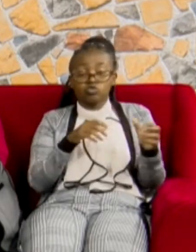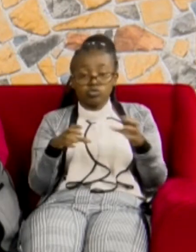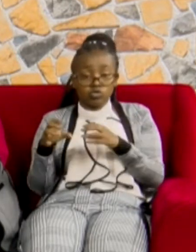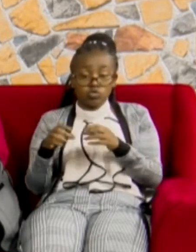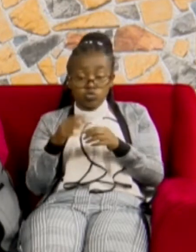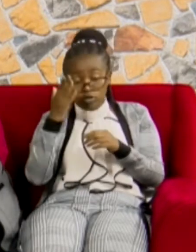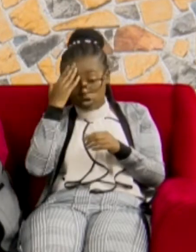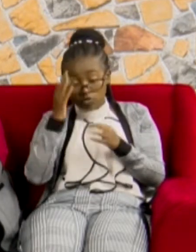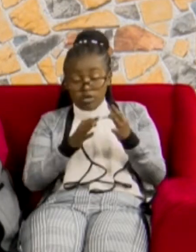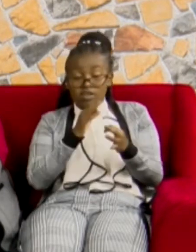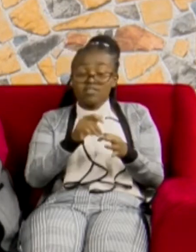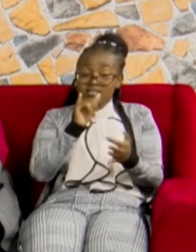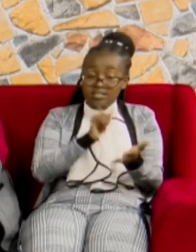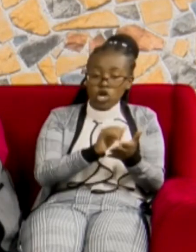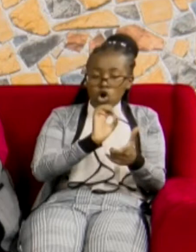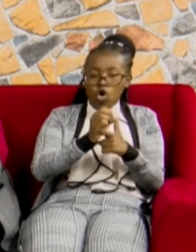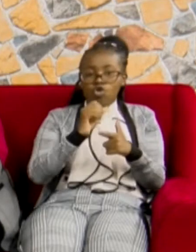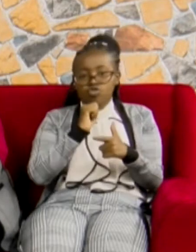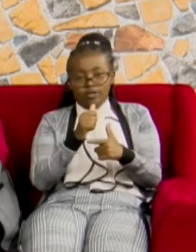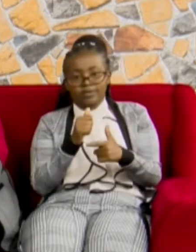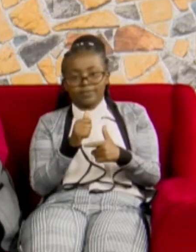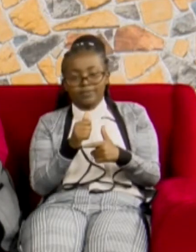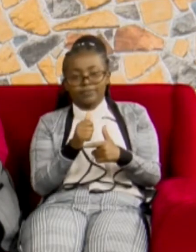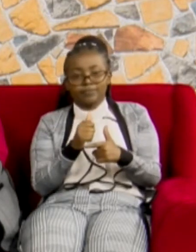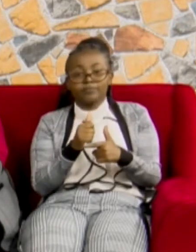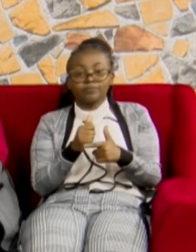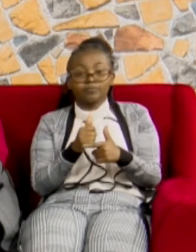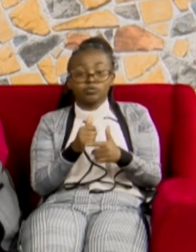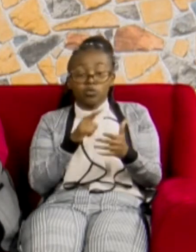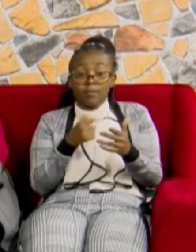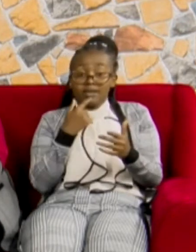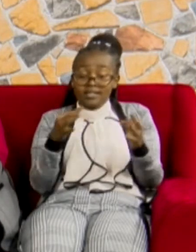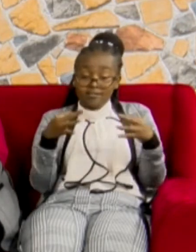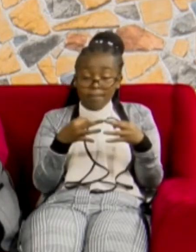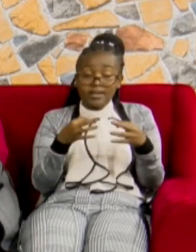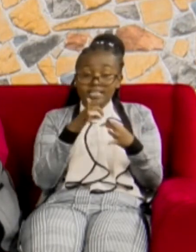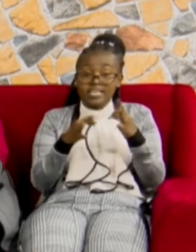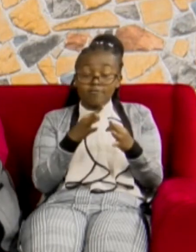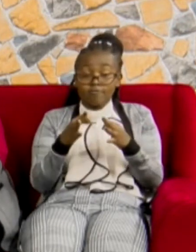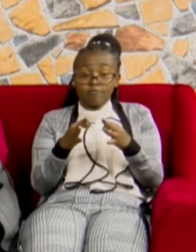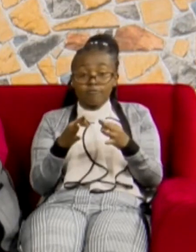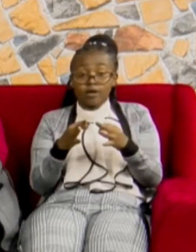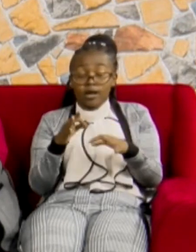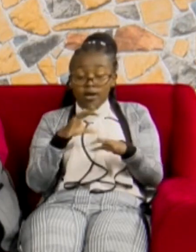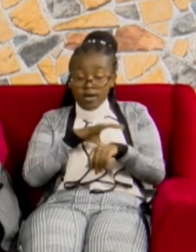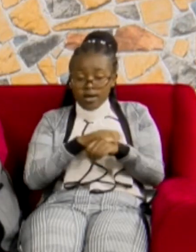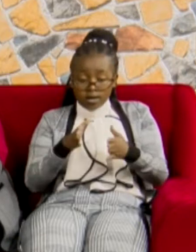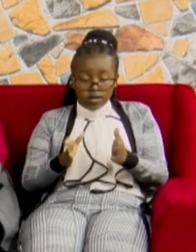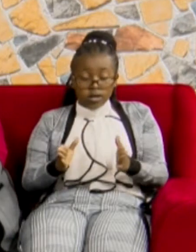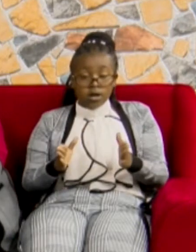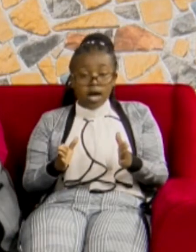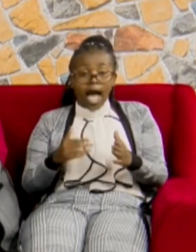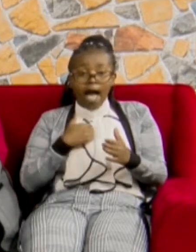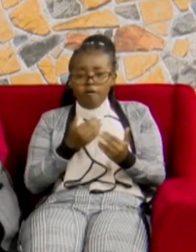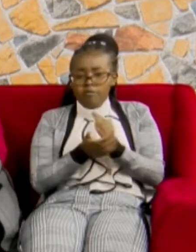identify whether it's strengths or not. And so what I'd recommend for families is that if you find that your child has lost any